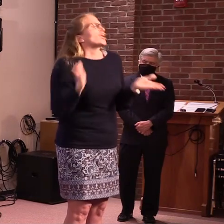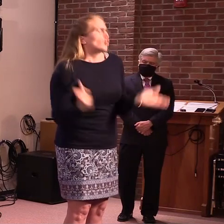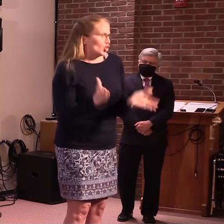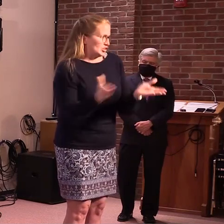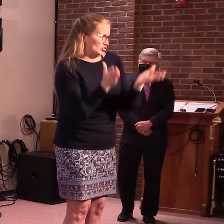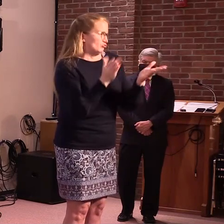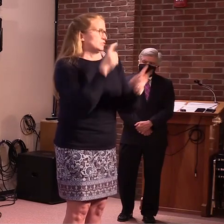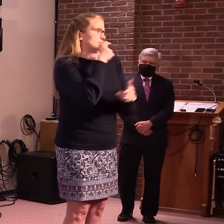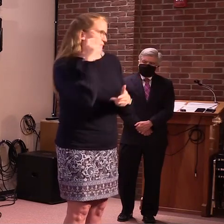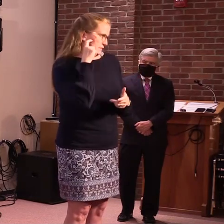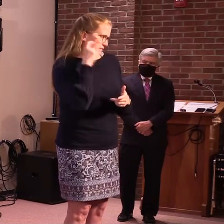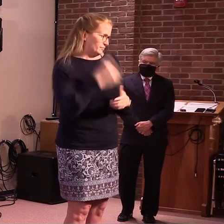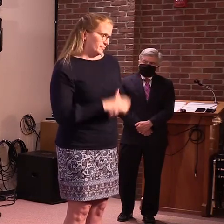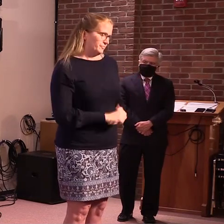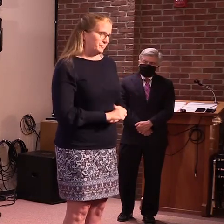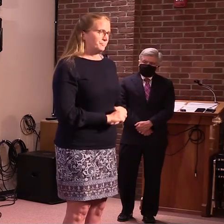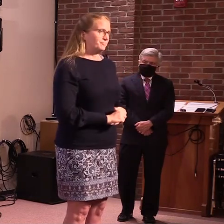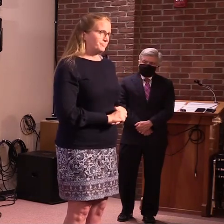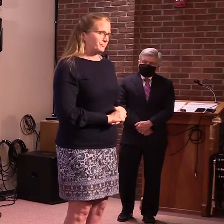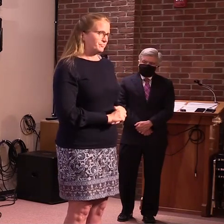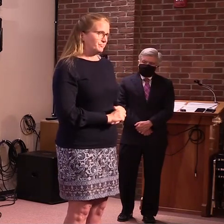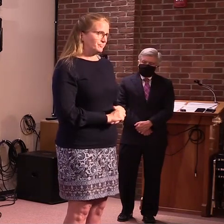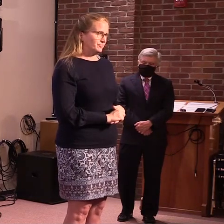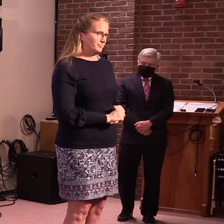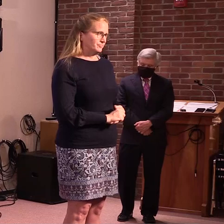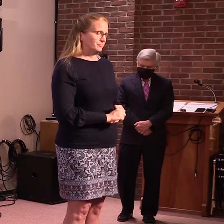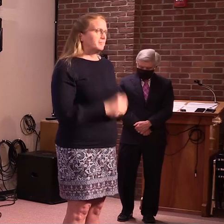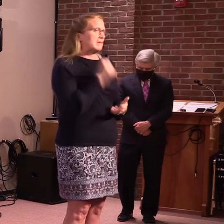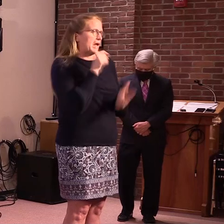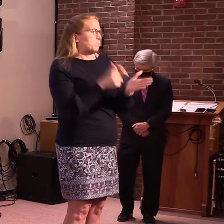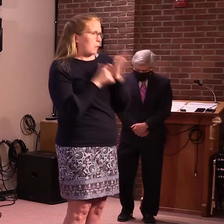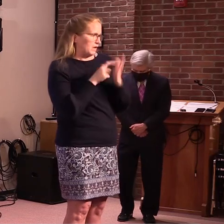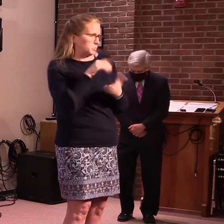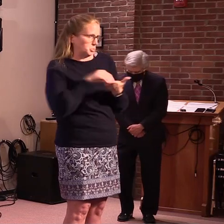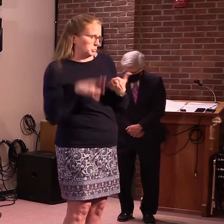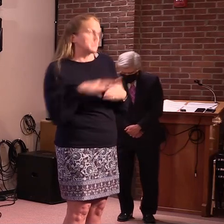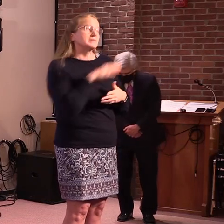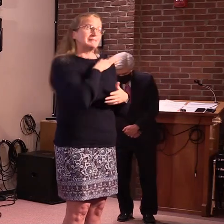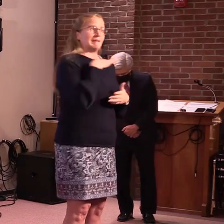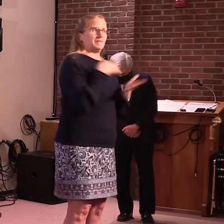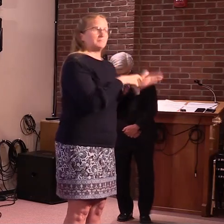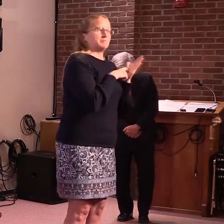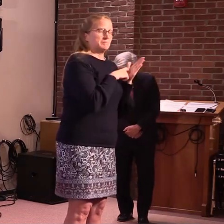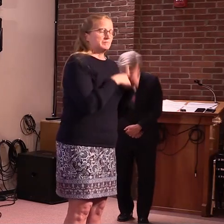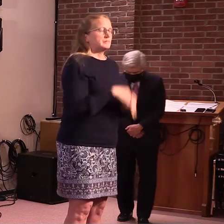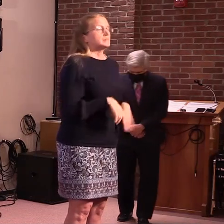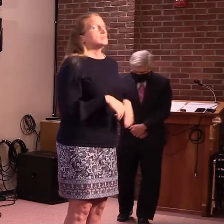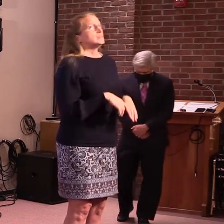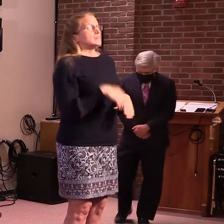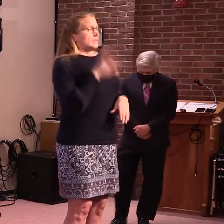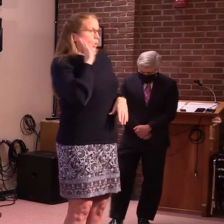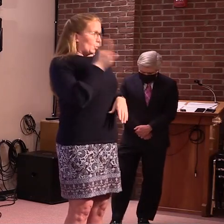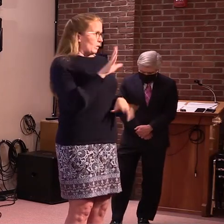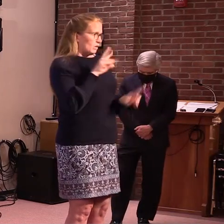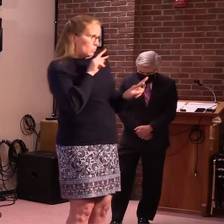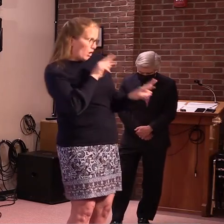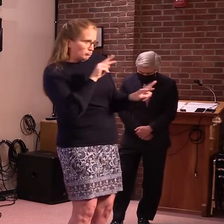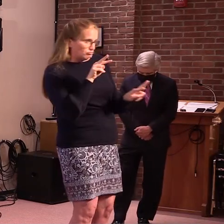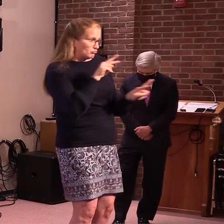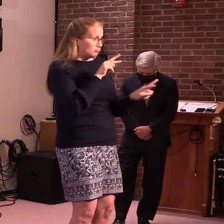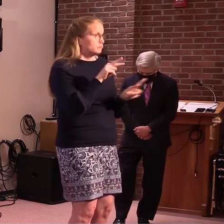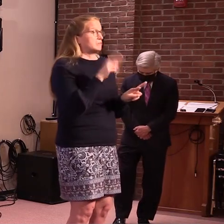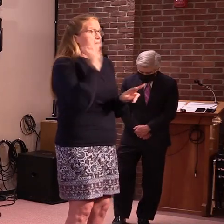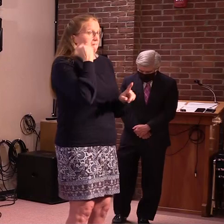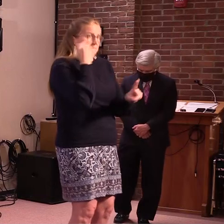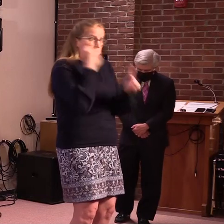appropriate. A focus of this guidance will be on maintaining schools' operation as outbreaks of the virus occur. When